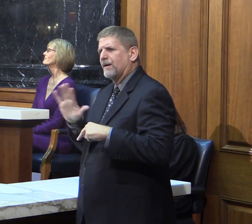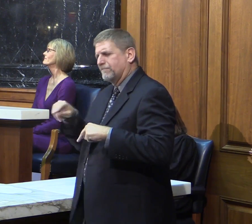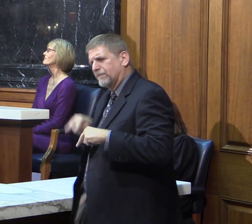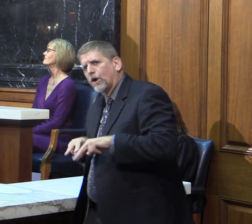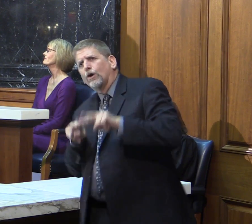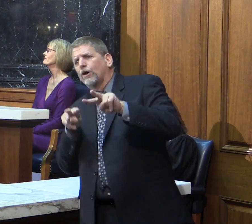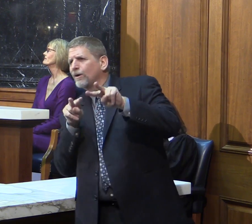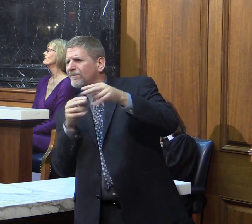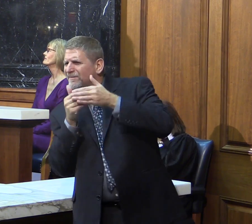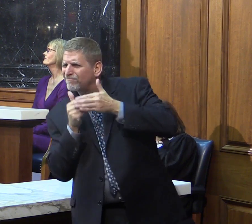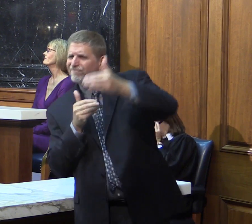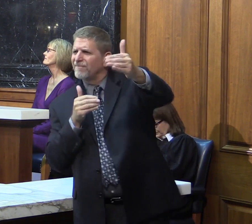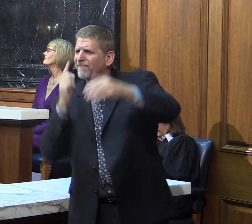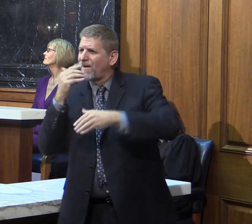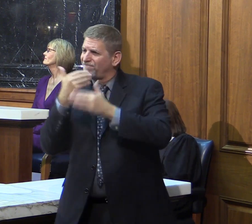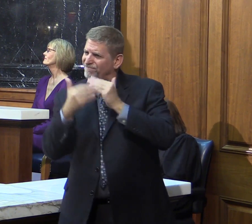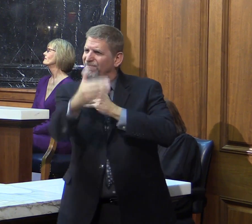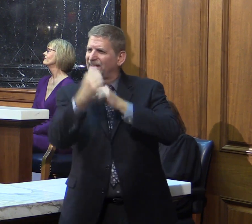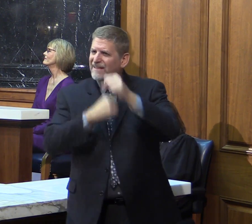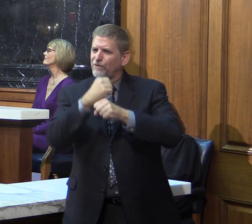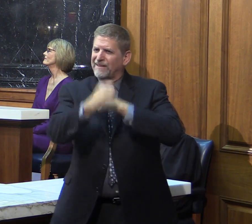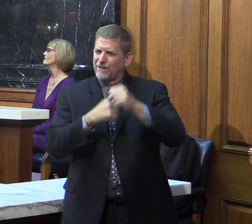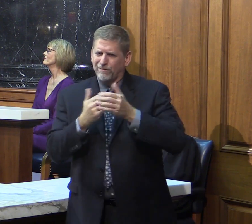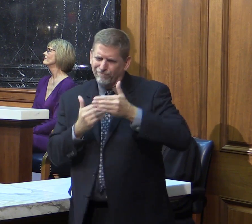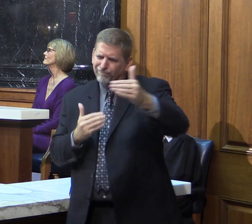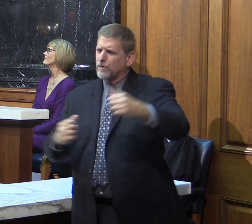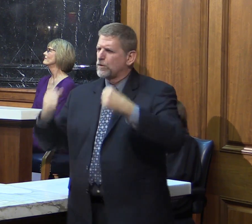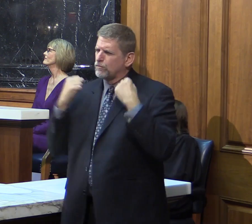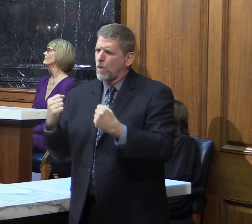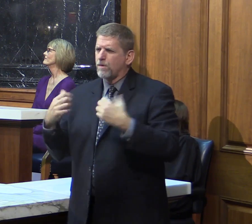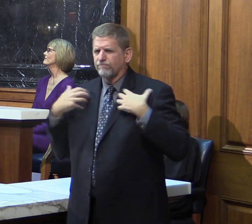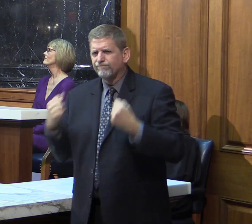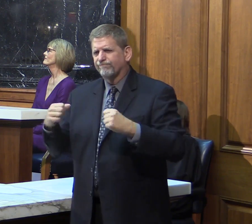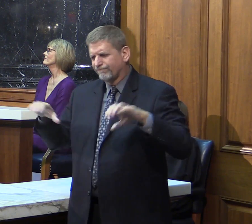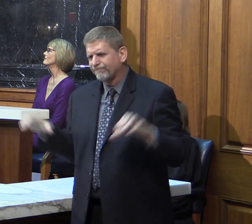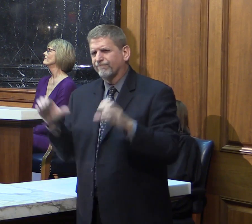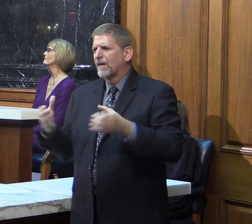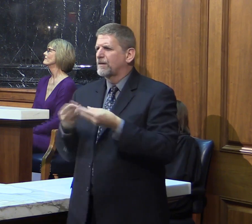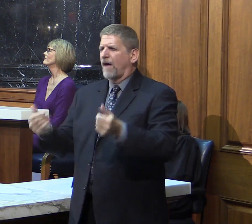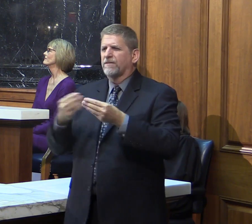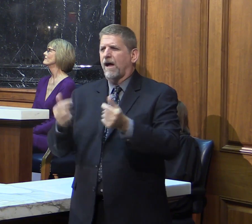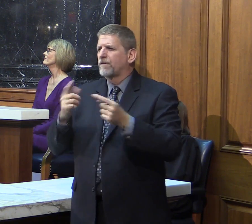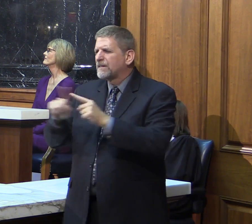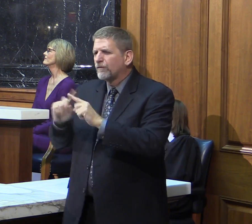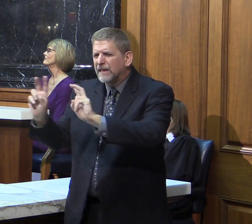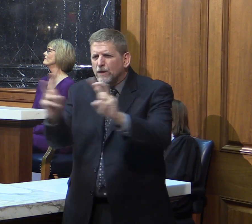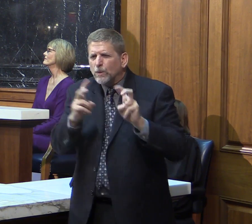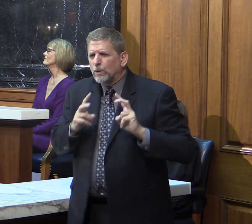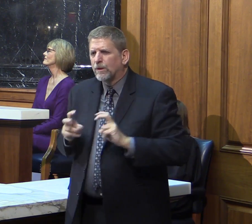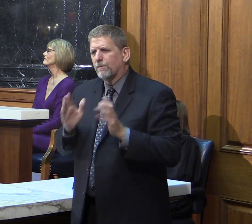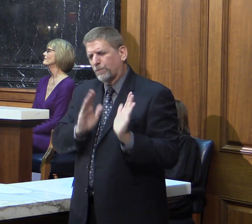come. And we need to act with boldness and courage to solve our current issues and prepare Indiana for